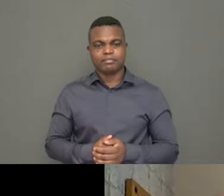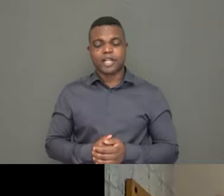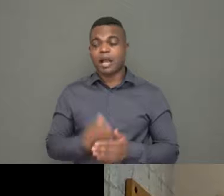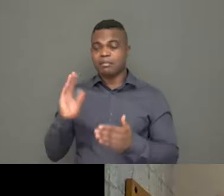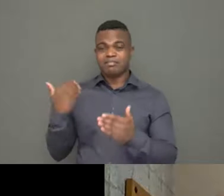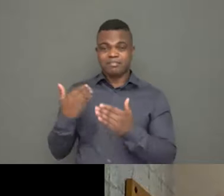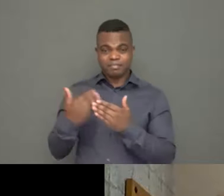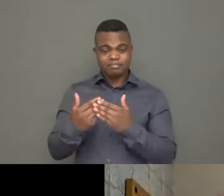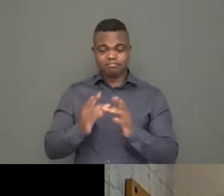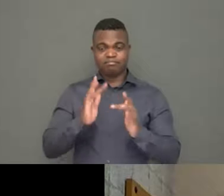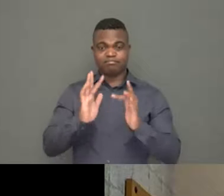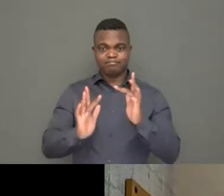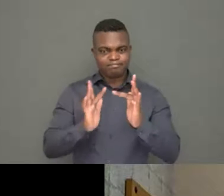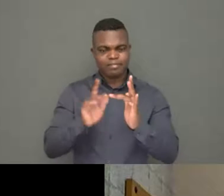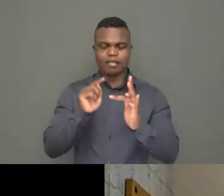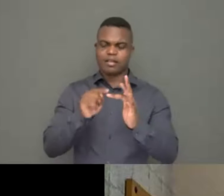every month